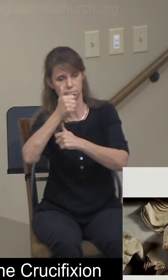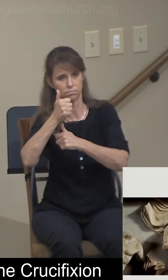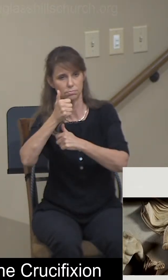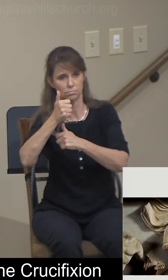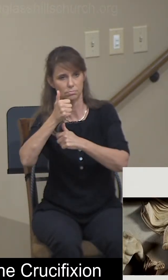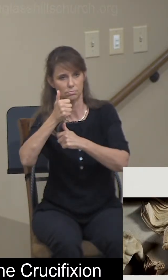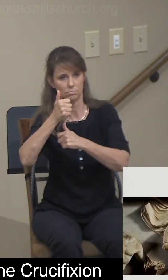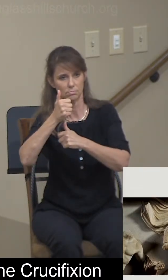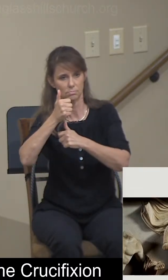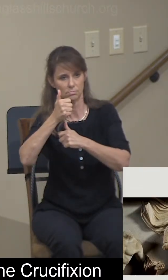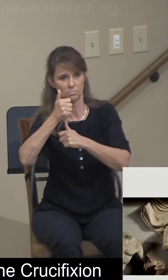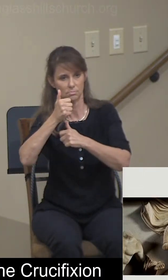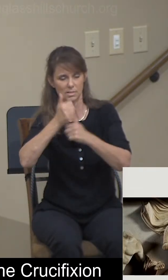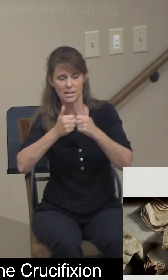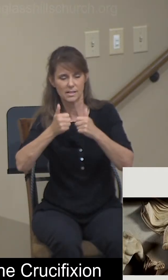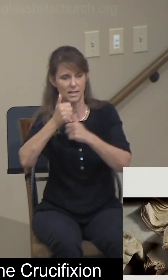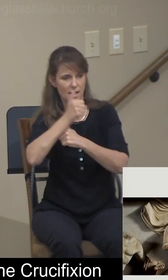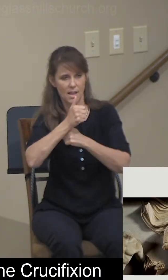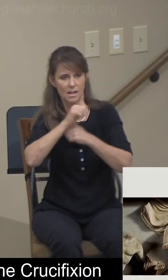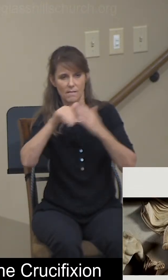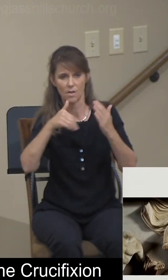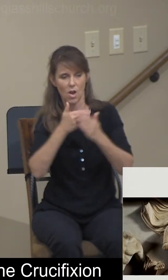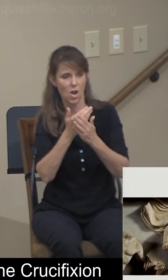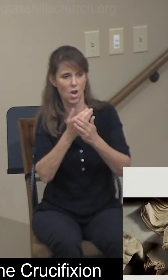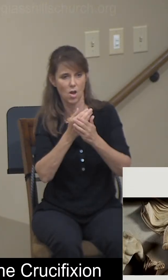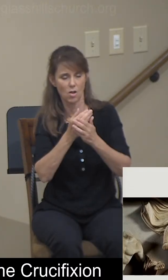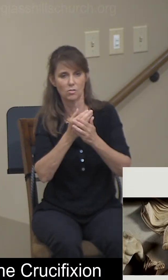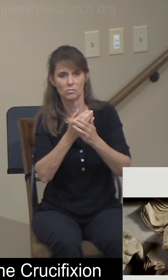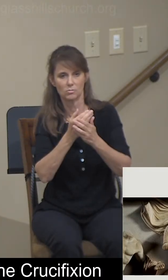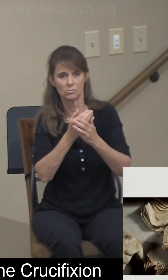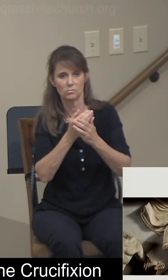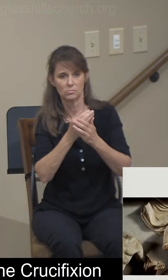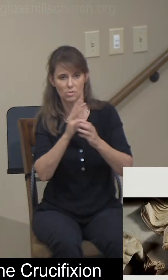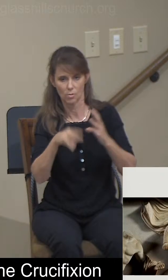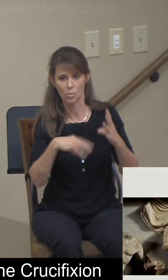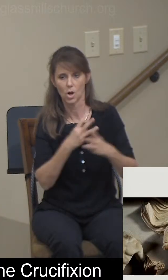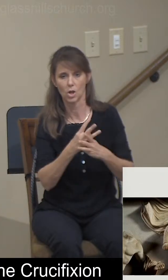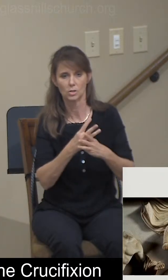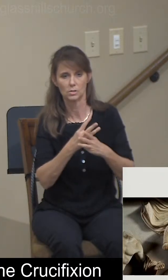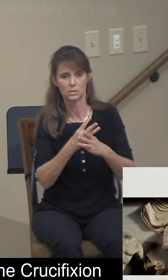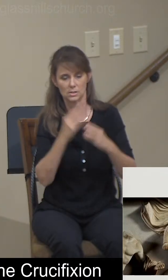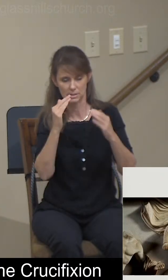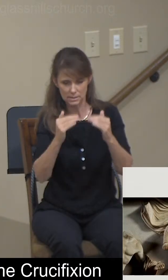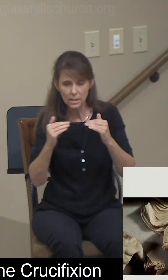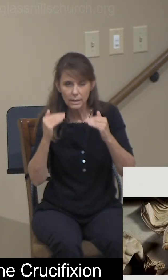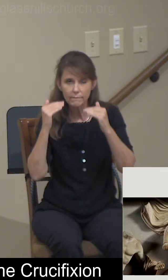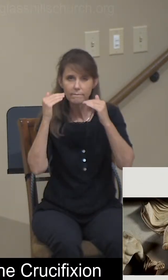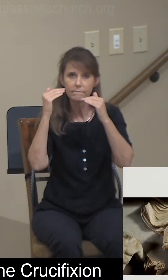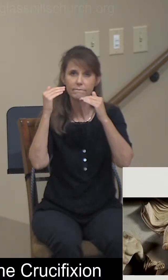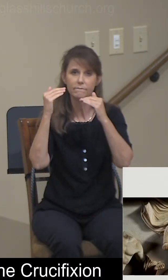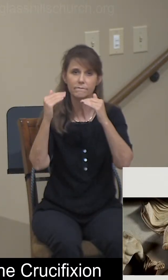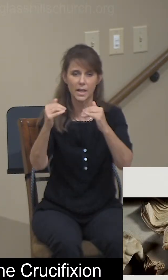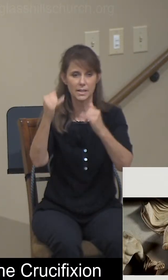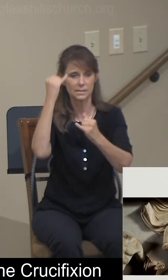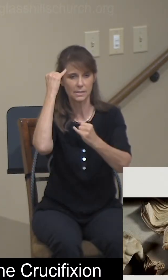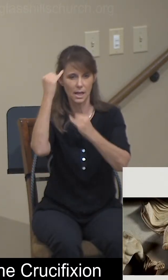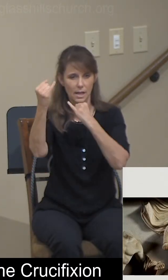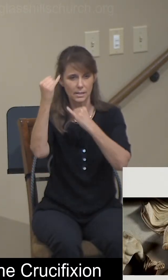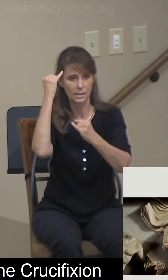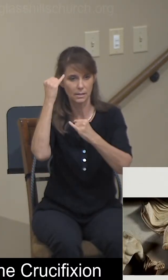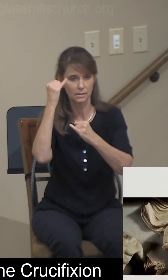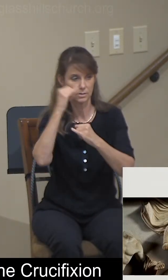centuries ahead of anyone else. This is a civilization so advanced that it pulls the rest of the world to